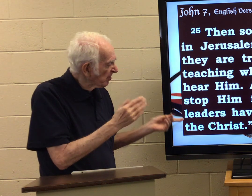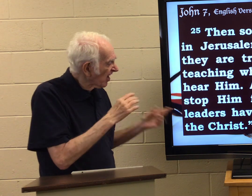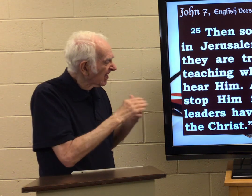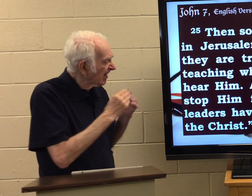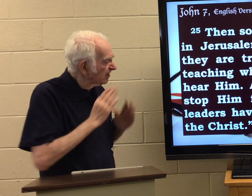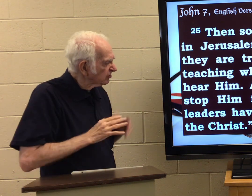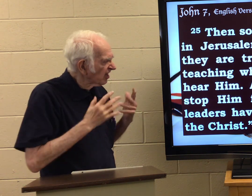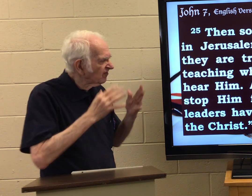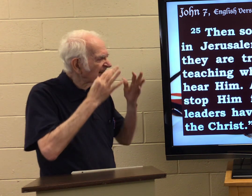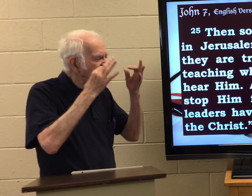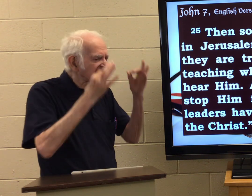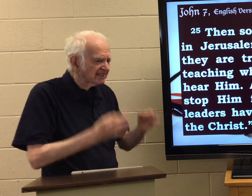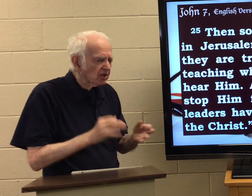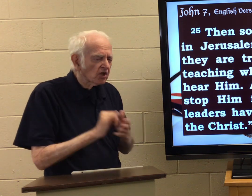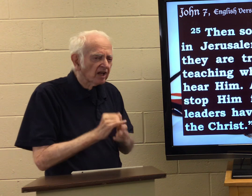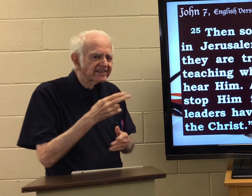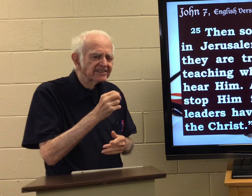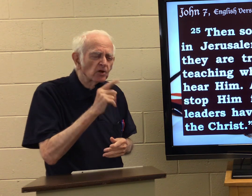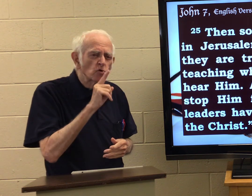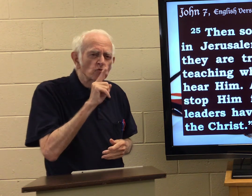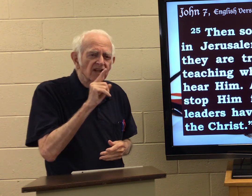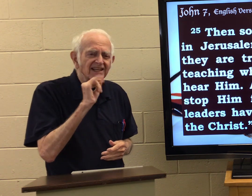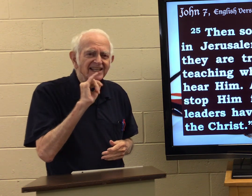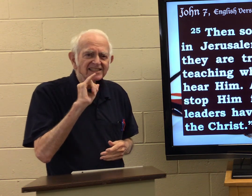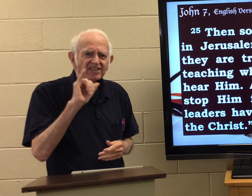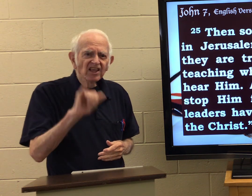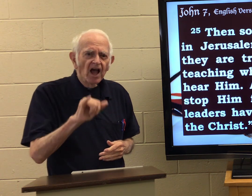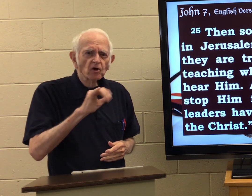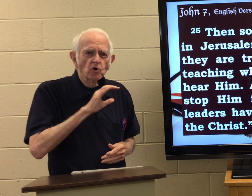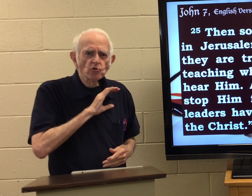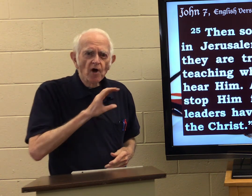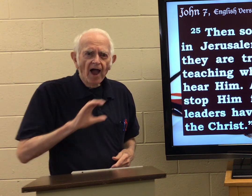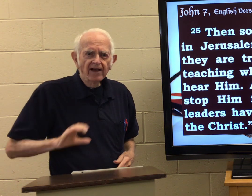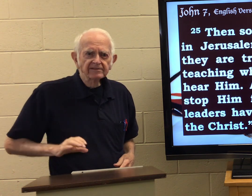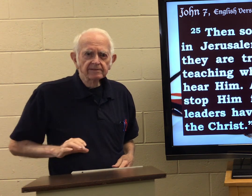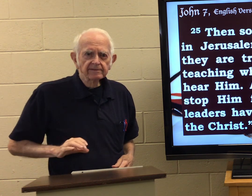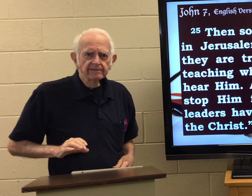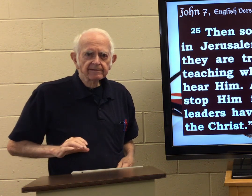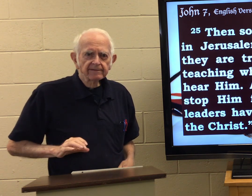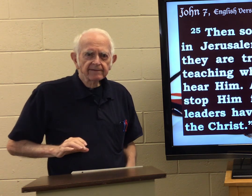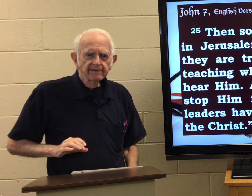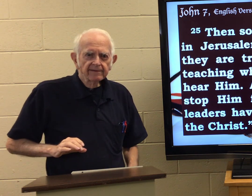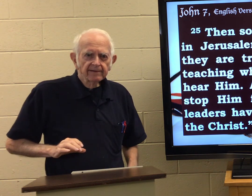Maybe the leaders have decided he really is the Christ."